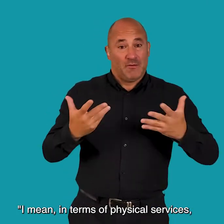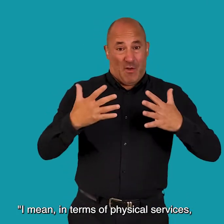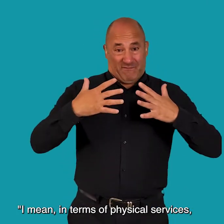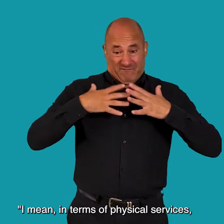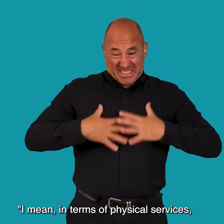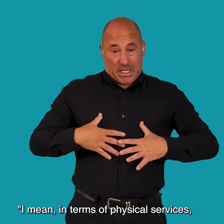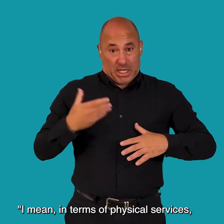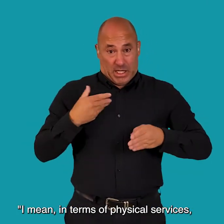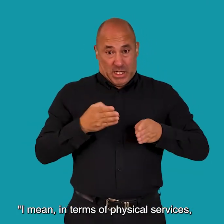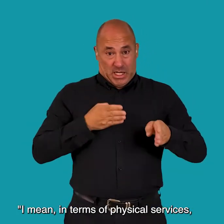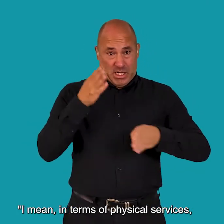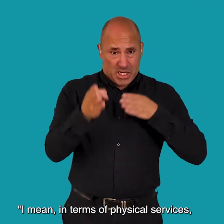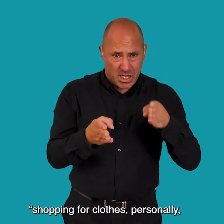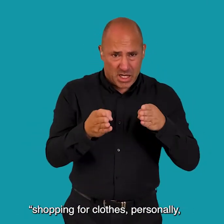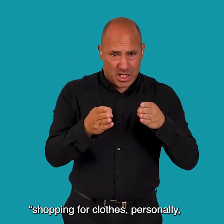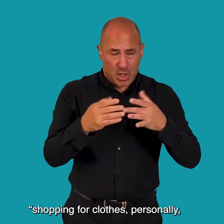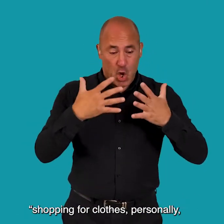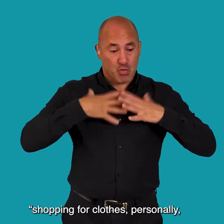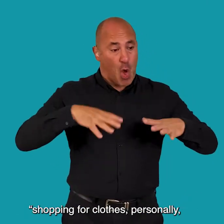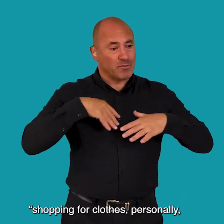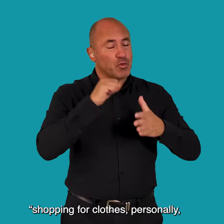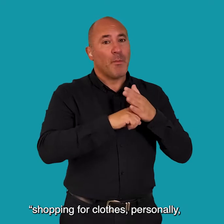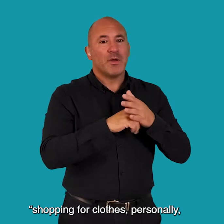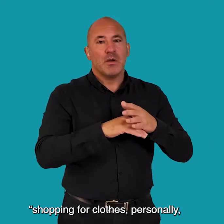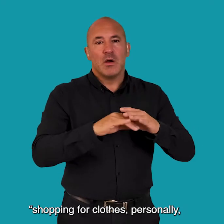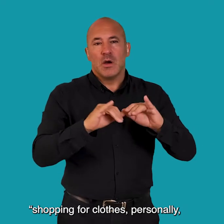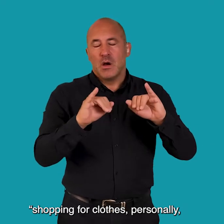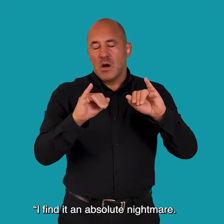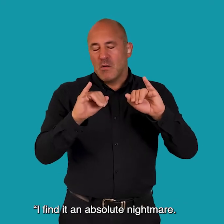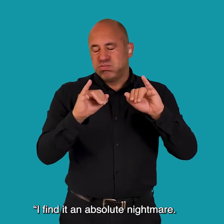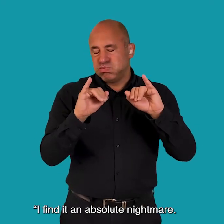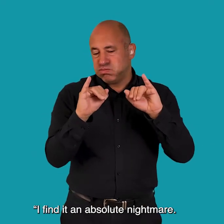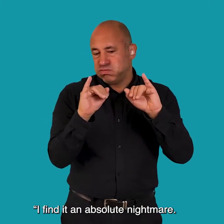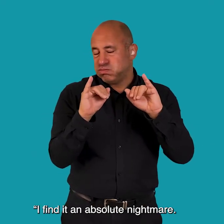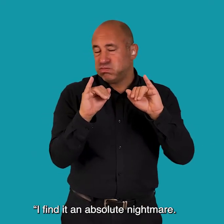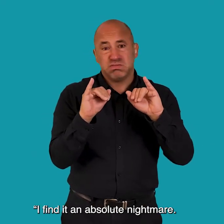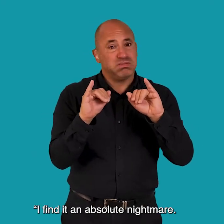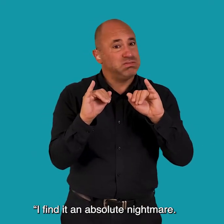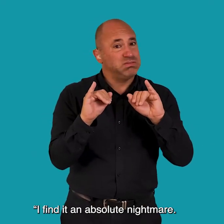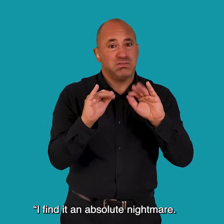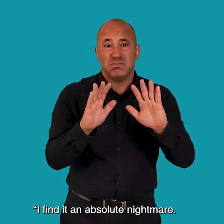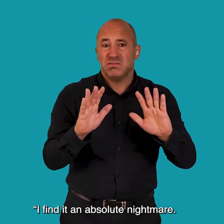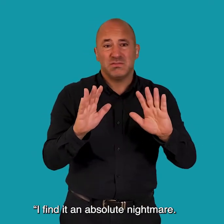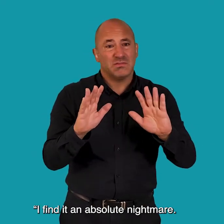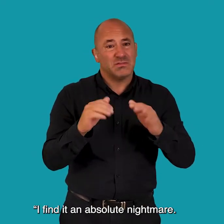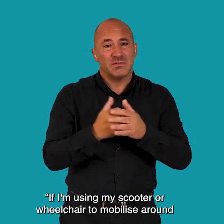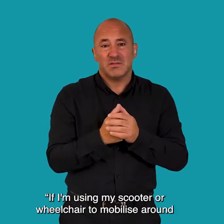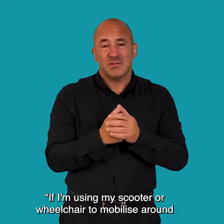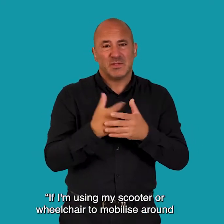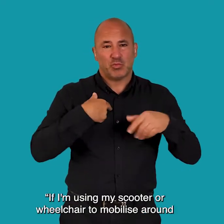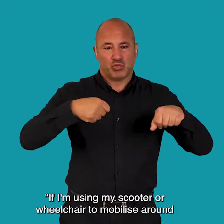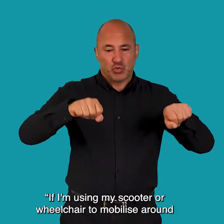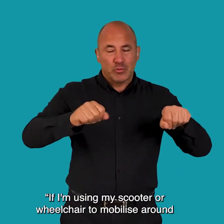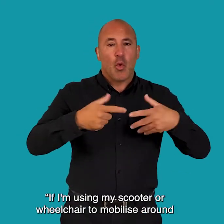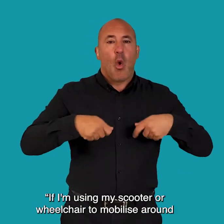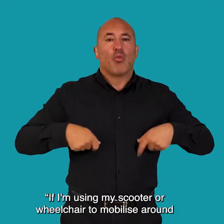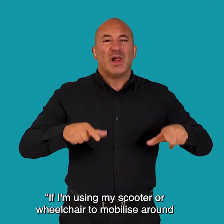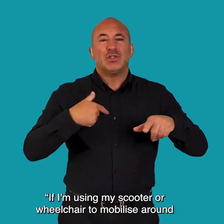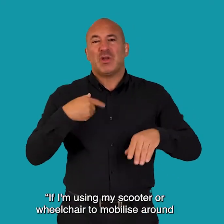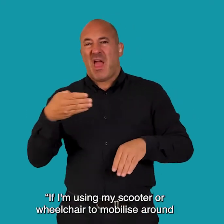terms of physical services, shopping for clothes, personally, I find it an absolute nightmare. If I'm using my scooter or wheelchair